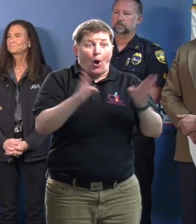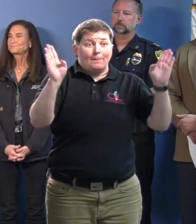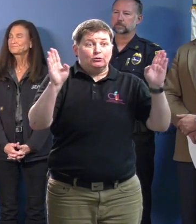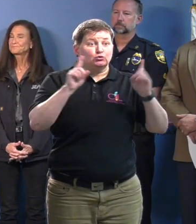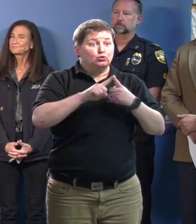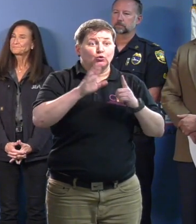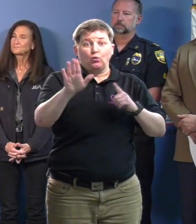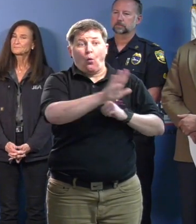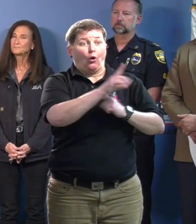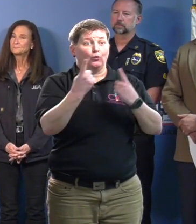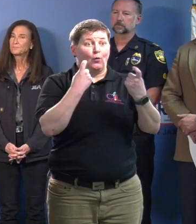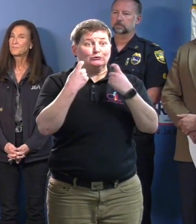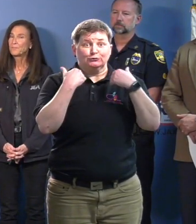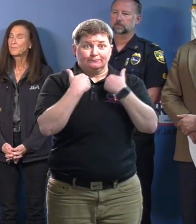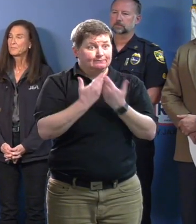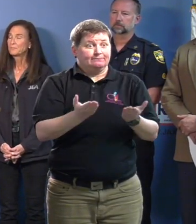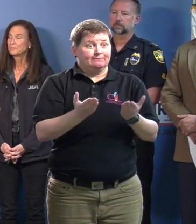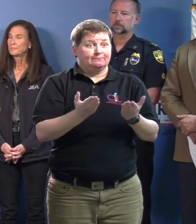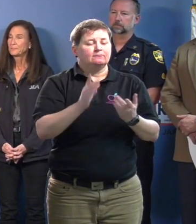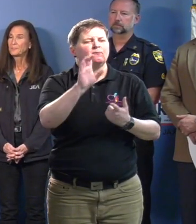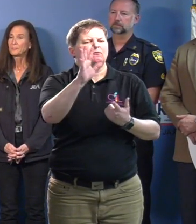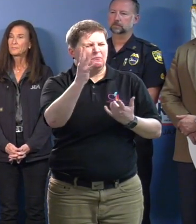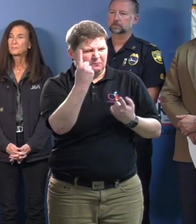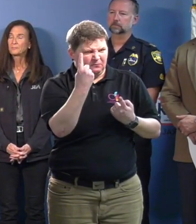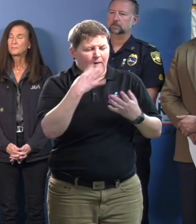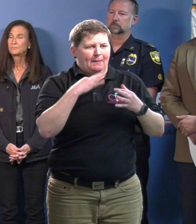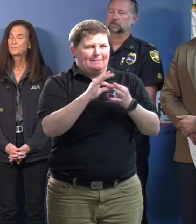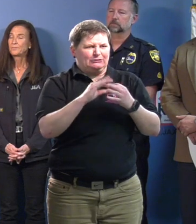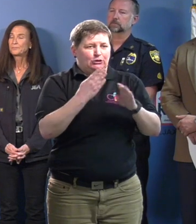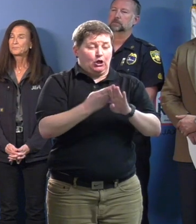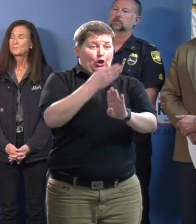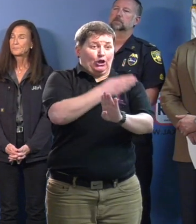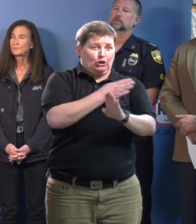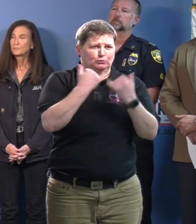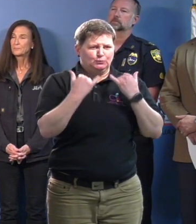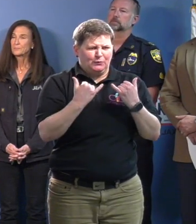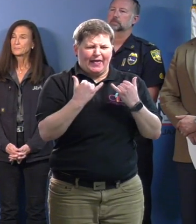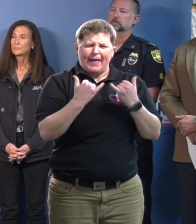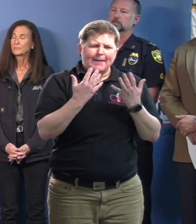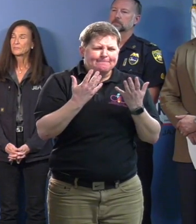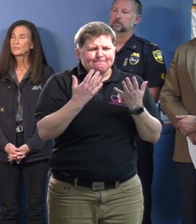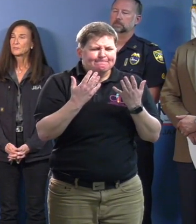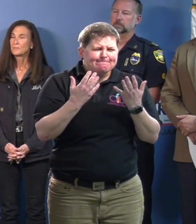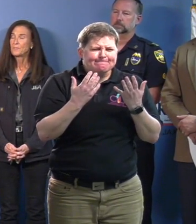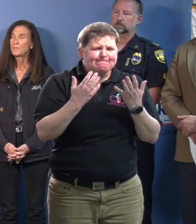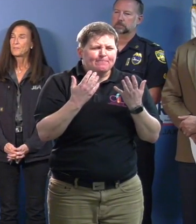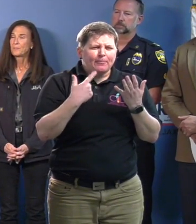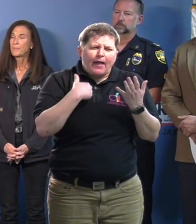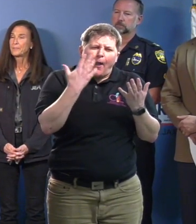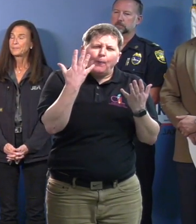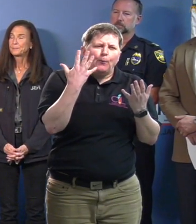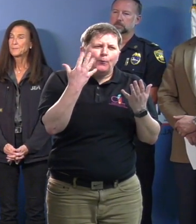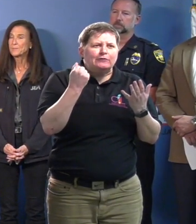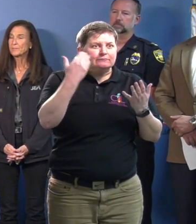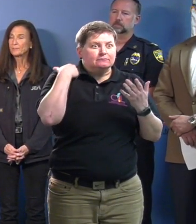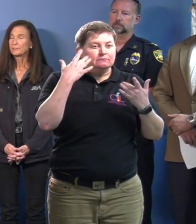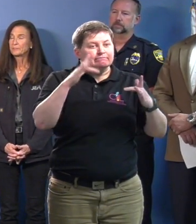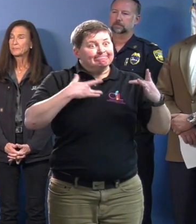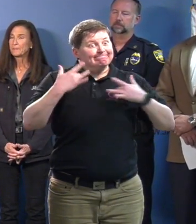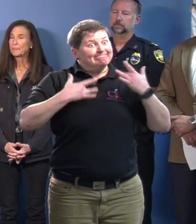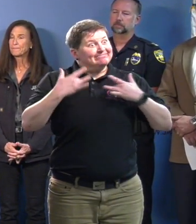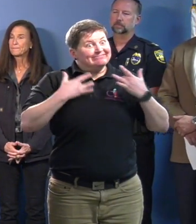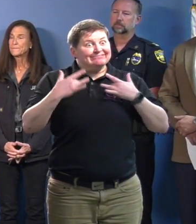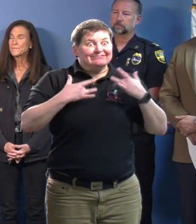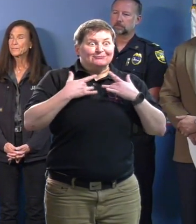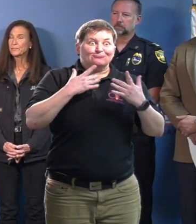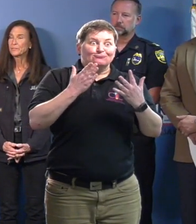have. I mentioned earlier today that I was very excited to see that through the leadership of